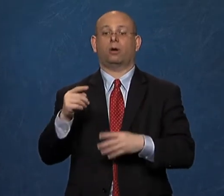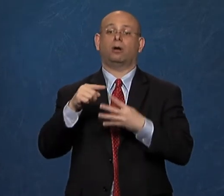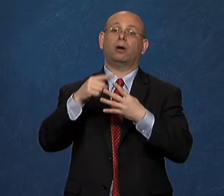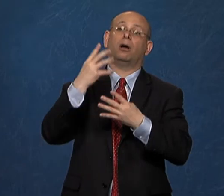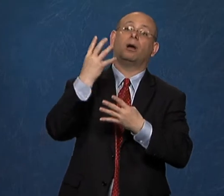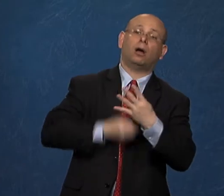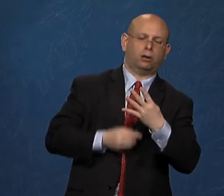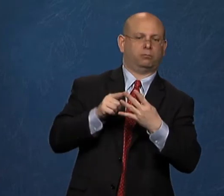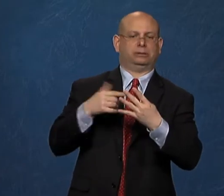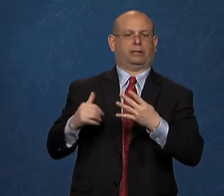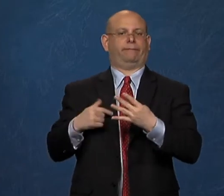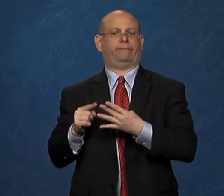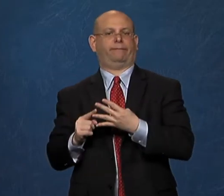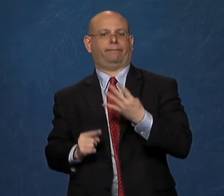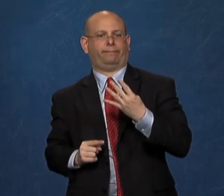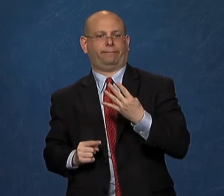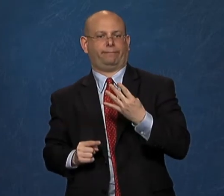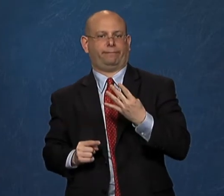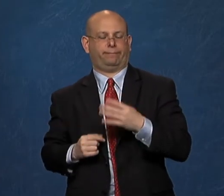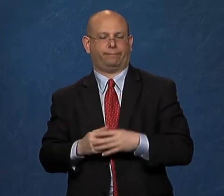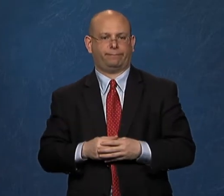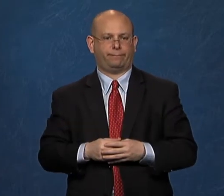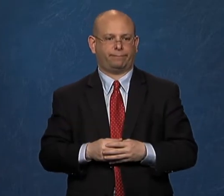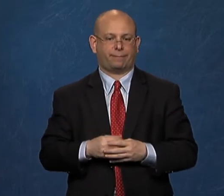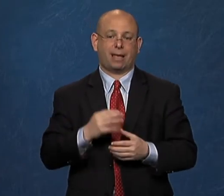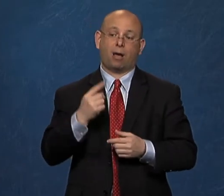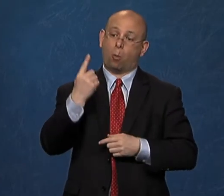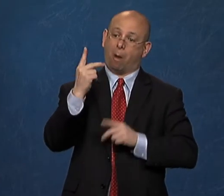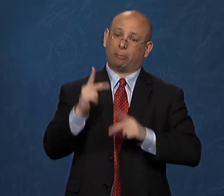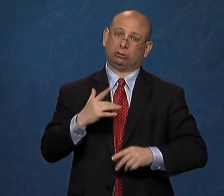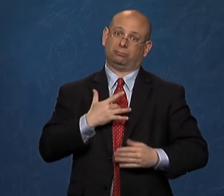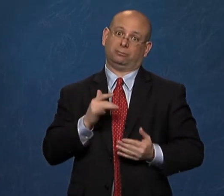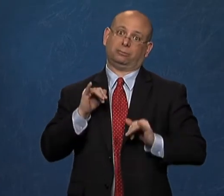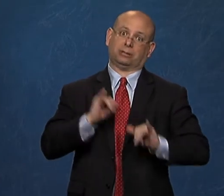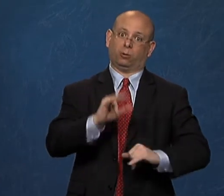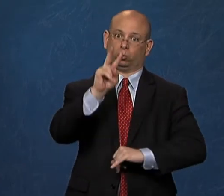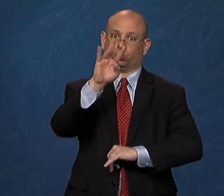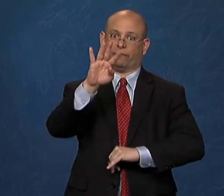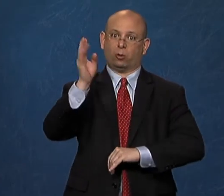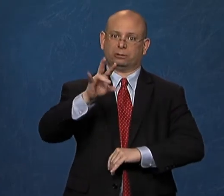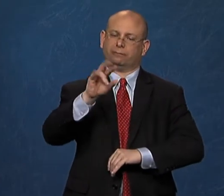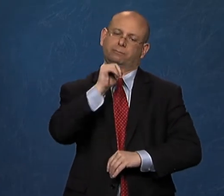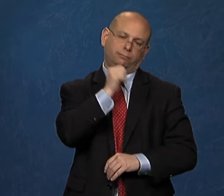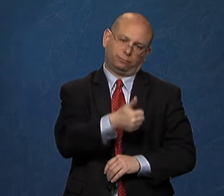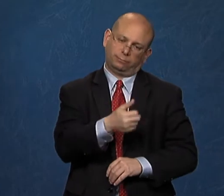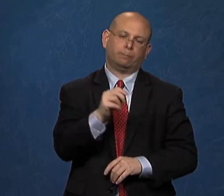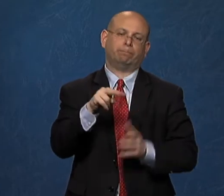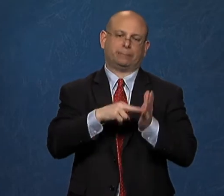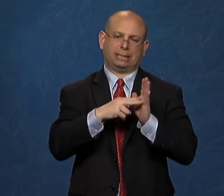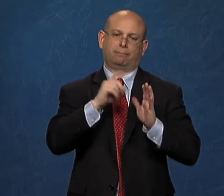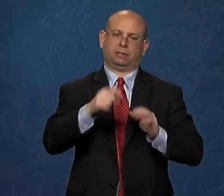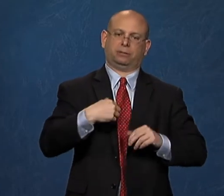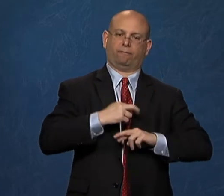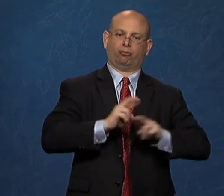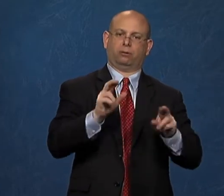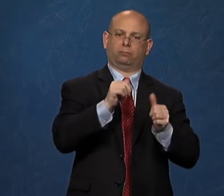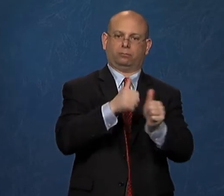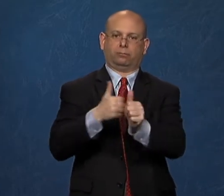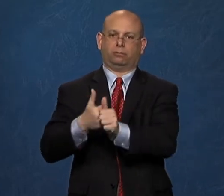other individuals need to be trained so that they can be fallen back on whenever a situation, if a situation should occur. Understanding, of course, someone